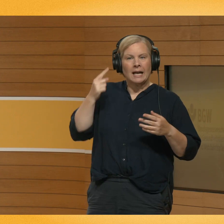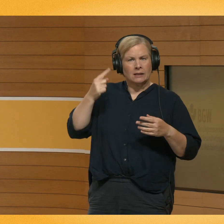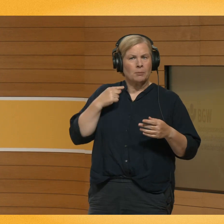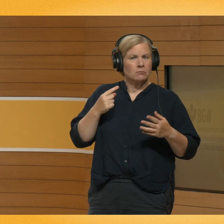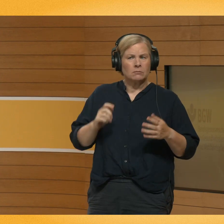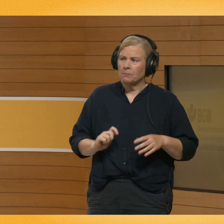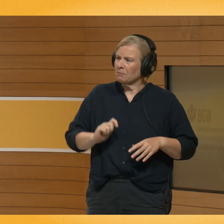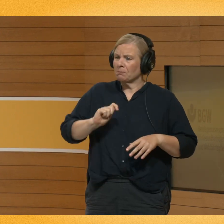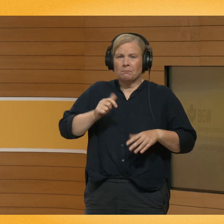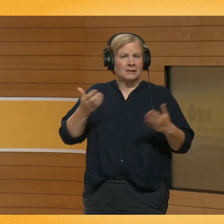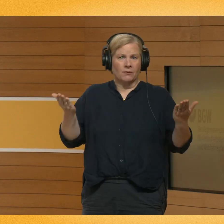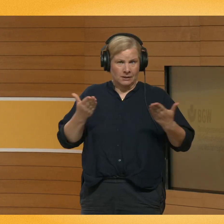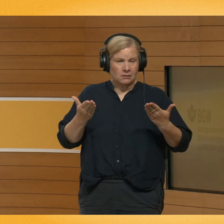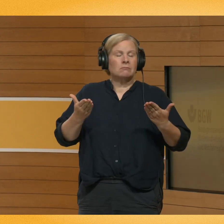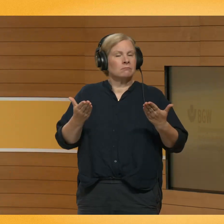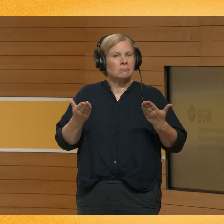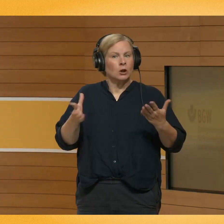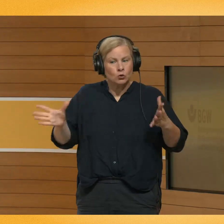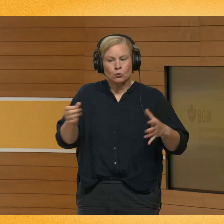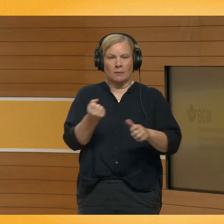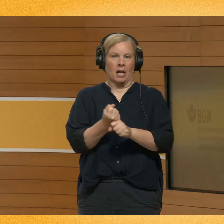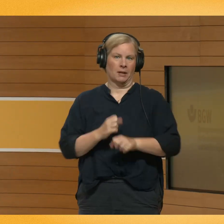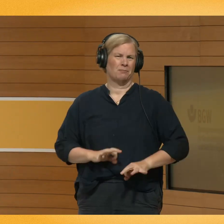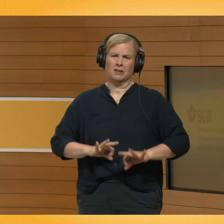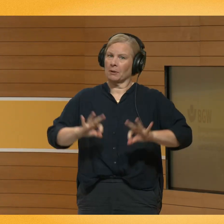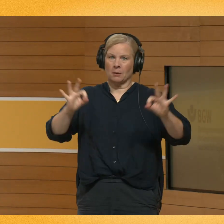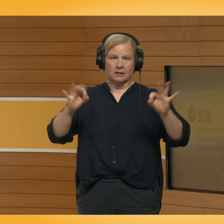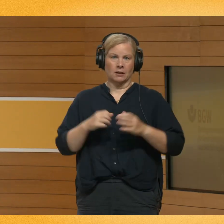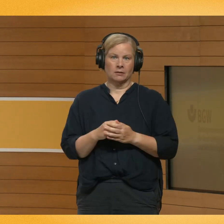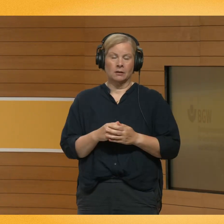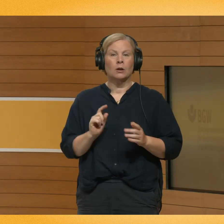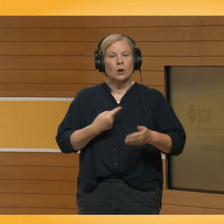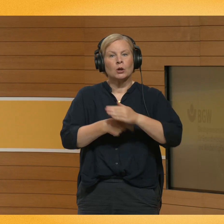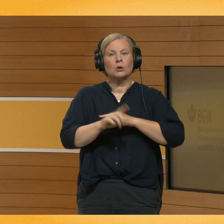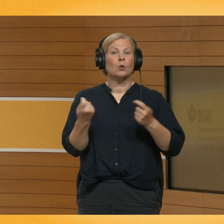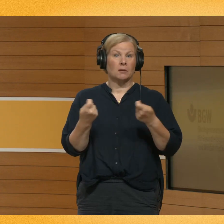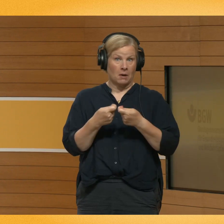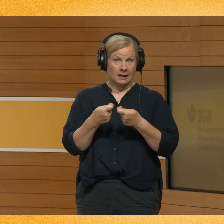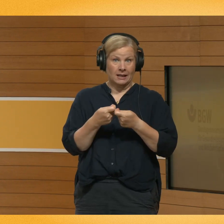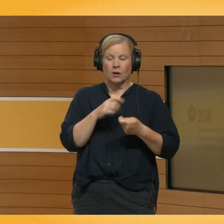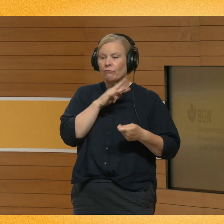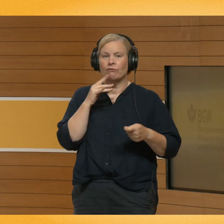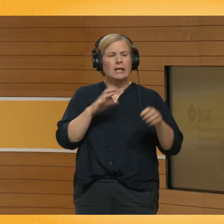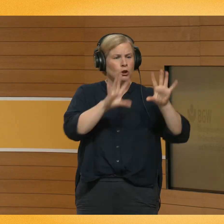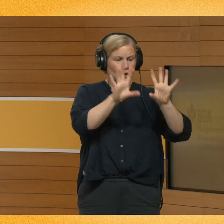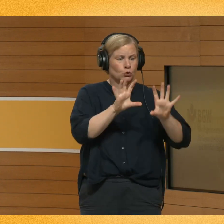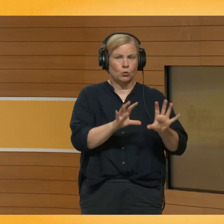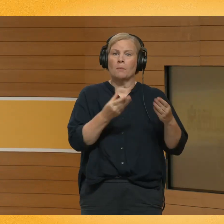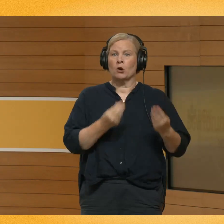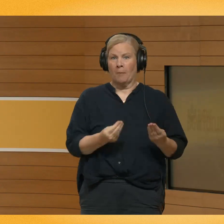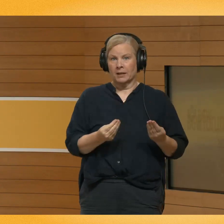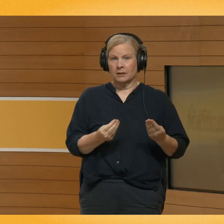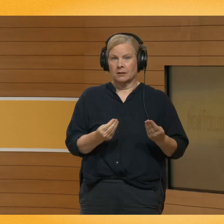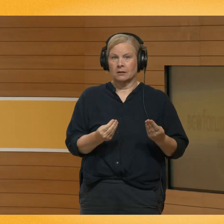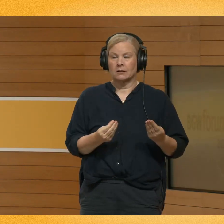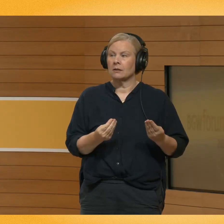lot of tools to collaborate with one another. So and it's the ultimate